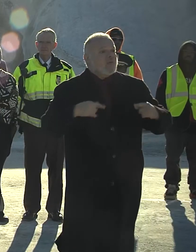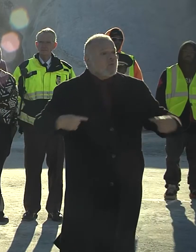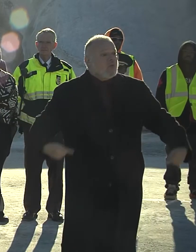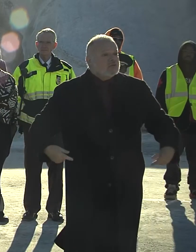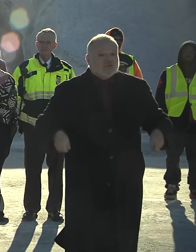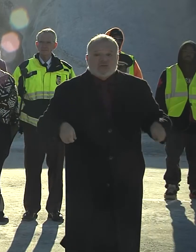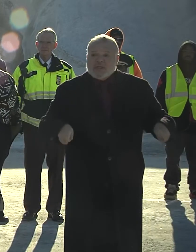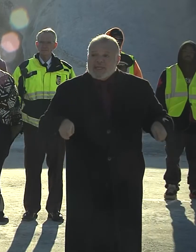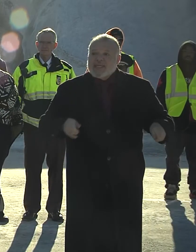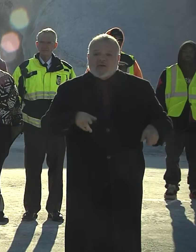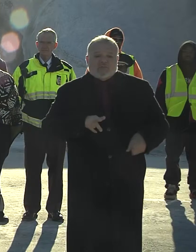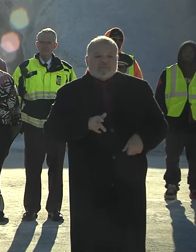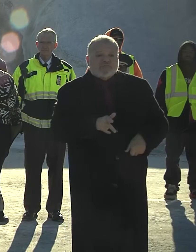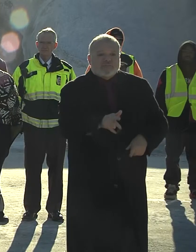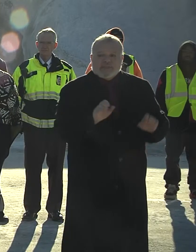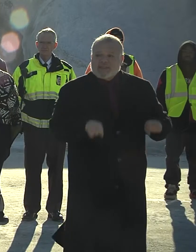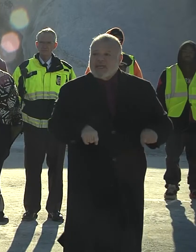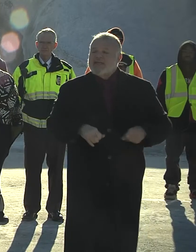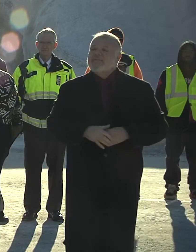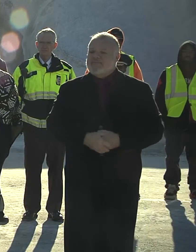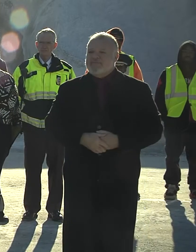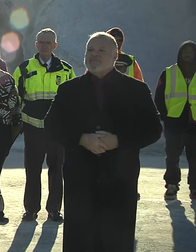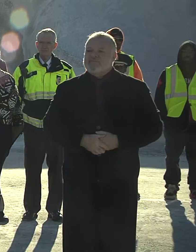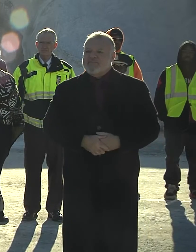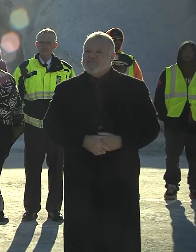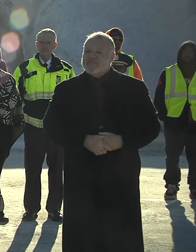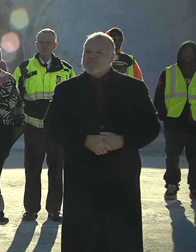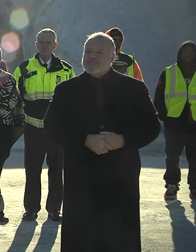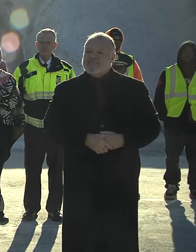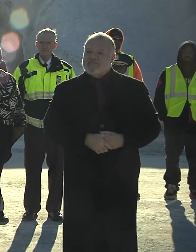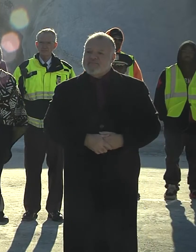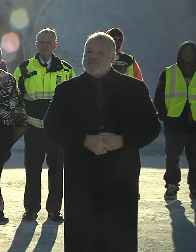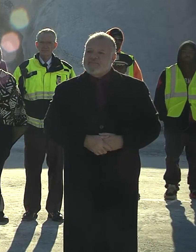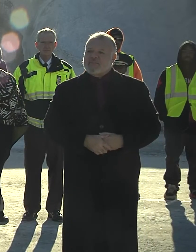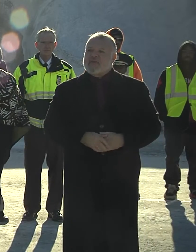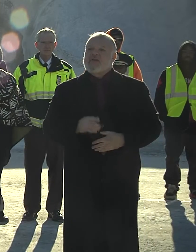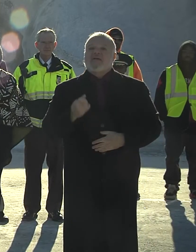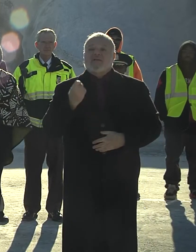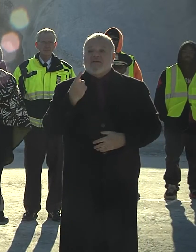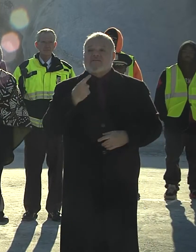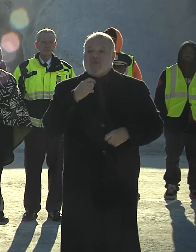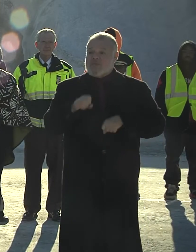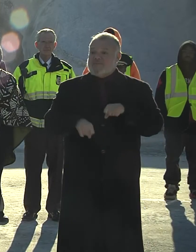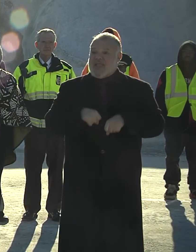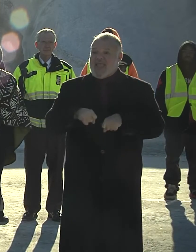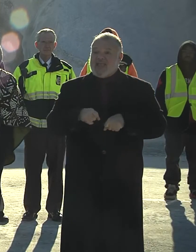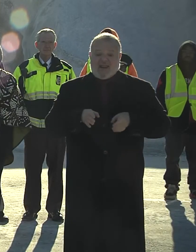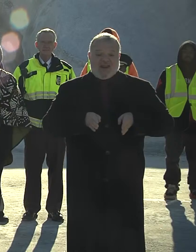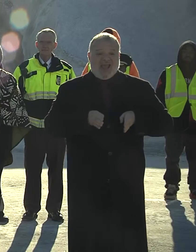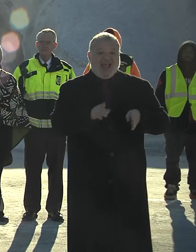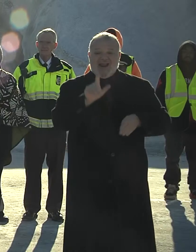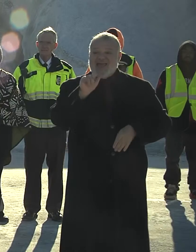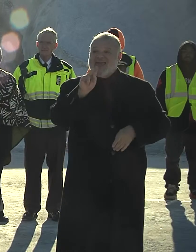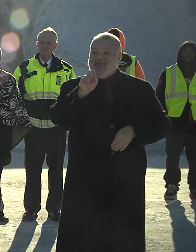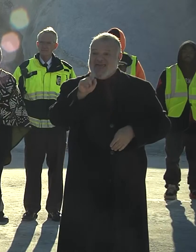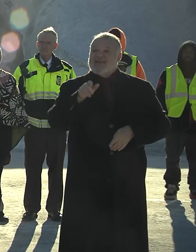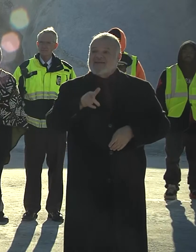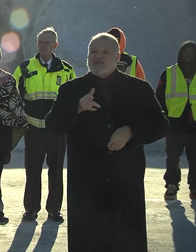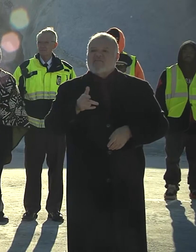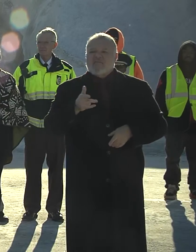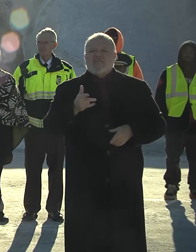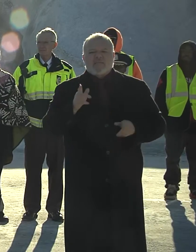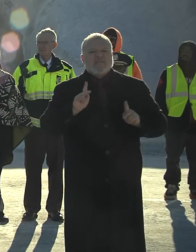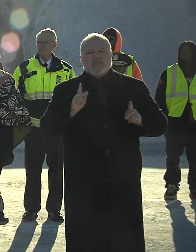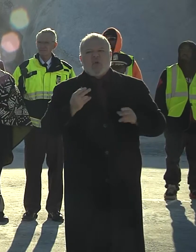have appropriately sized equipment to clear our growing network of protected bike lanes. Many people bike year-round in Boston, and keeping our bike